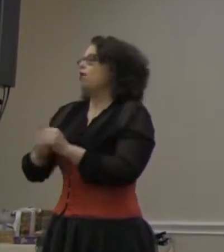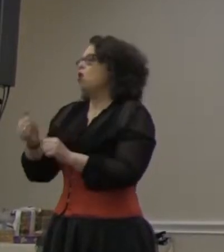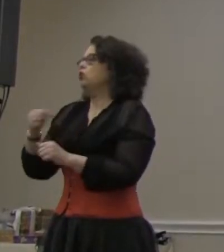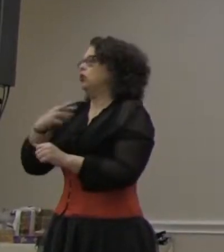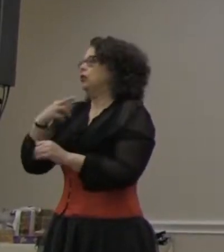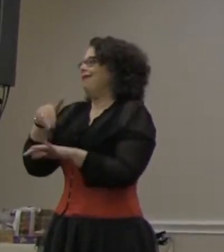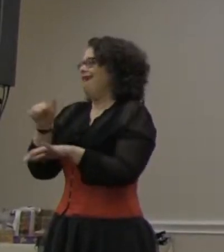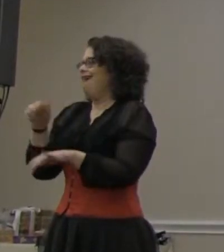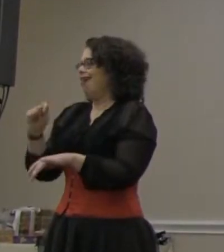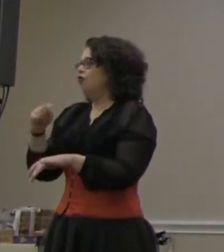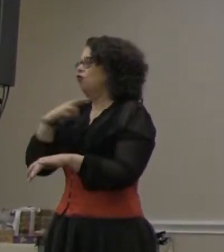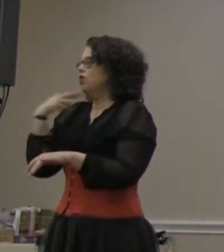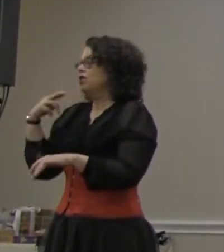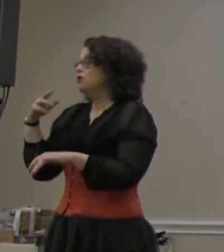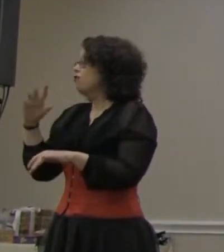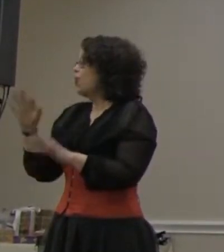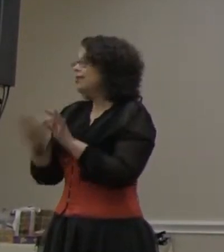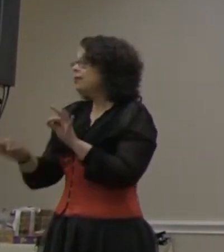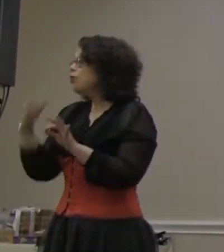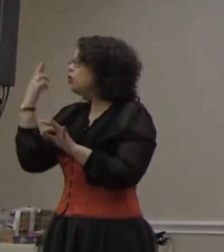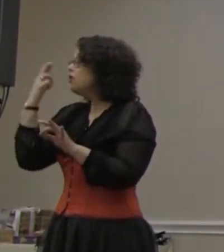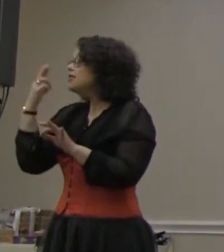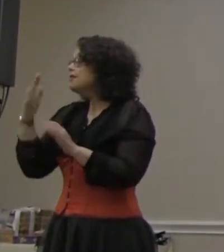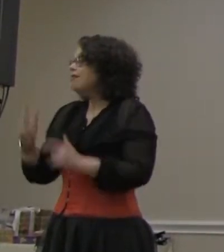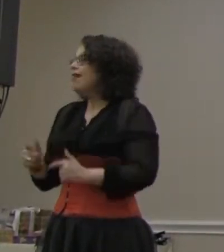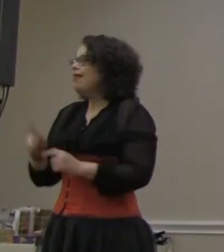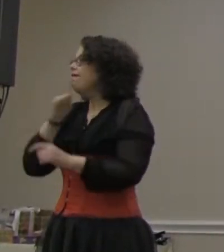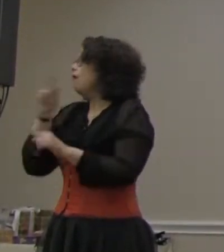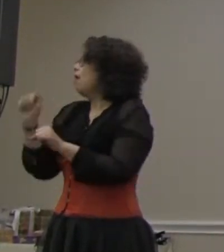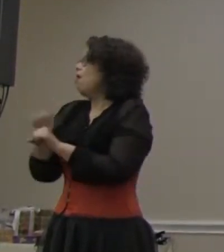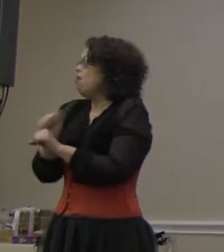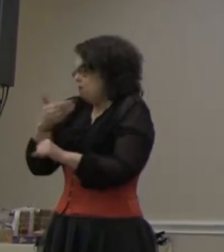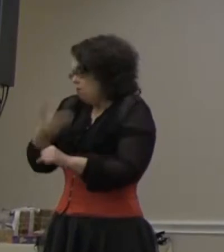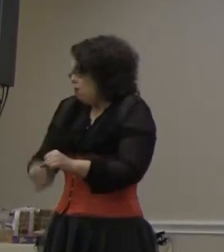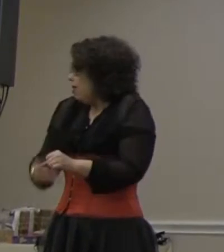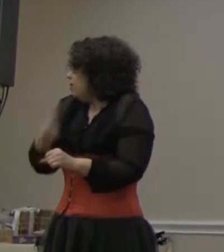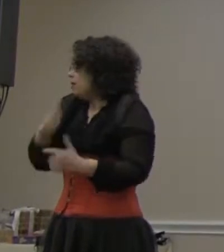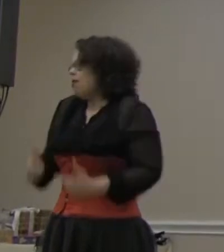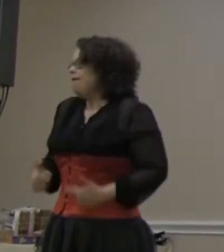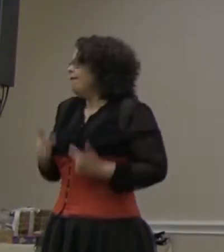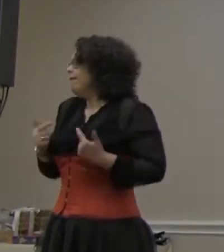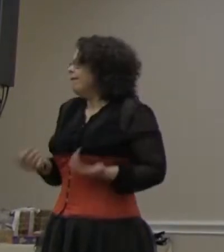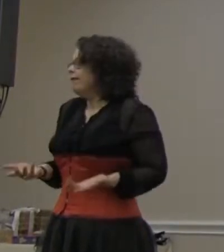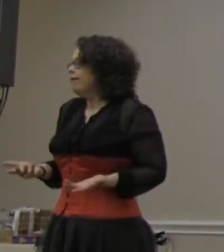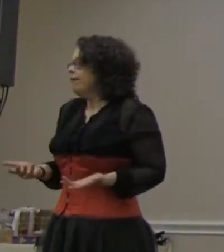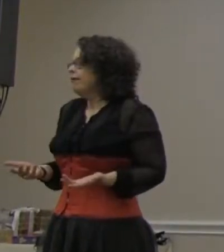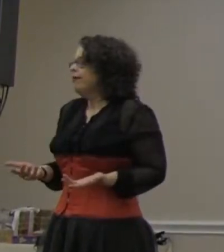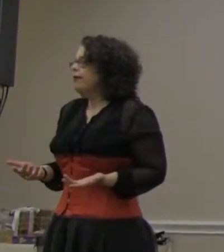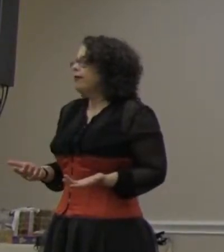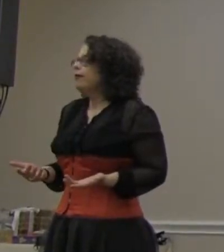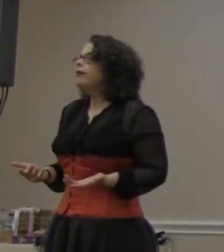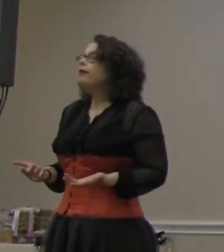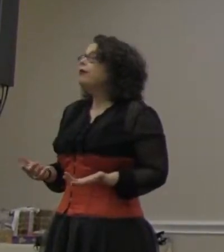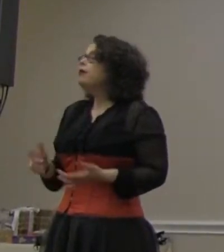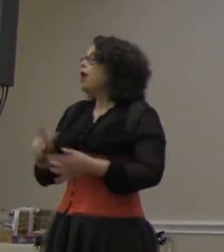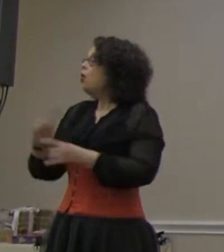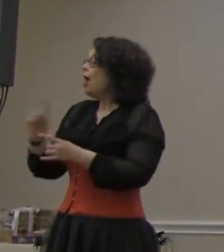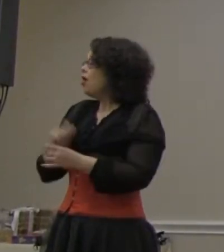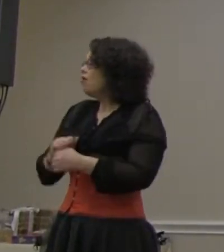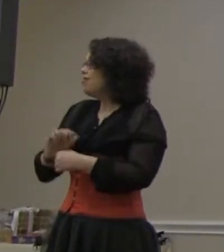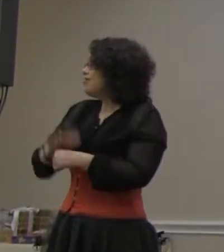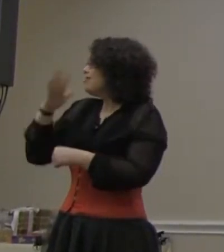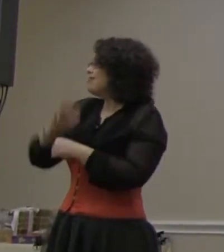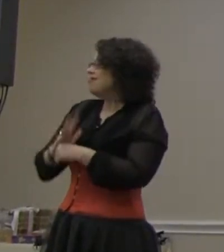for no other reason than living an authentic life. And yet, where is the outrage beyond